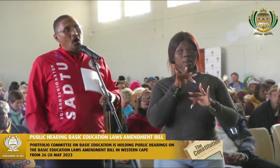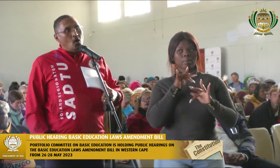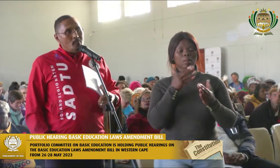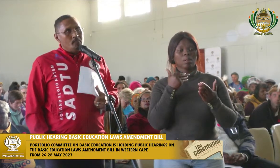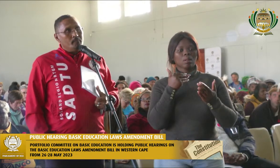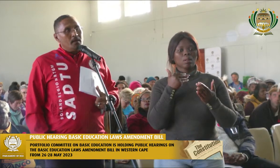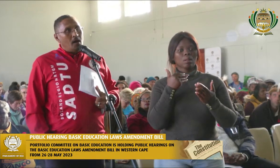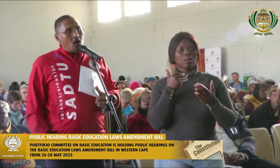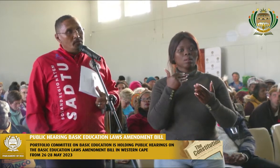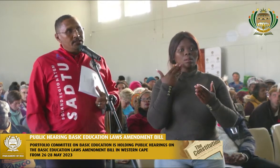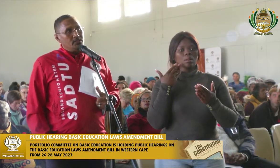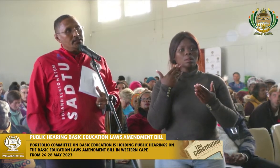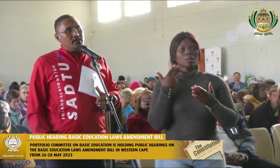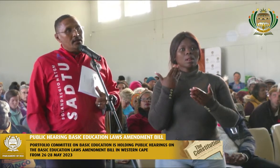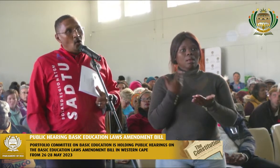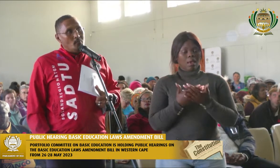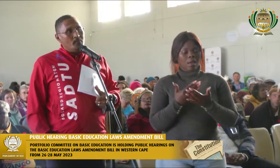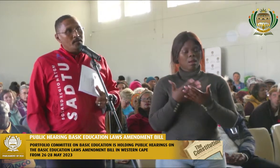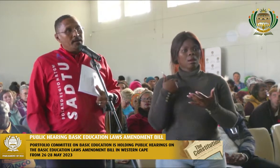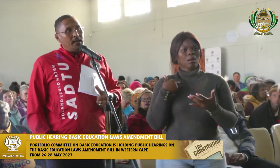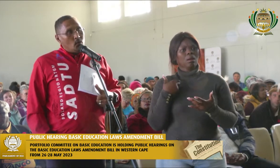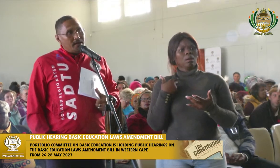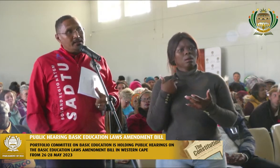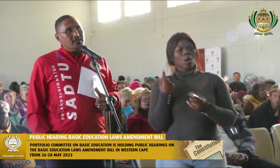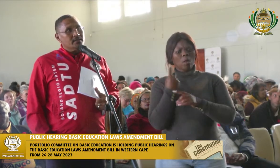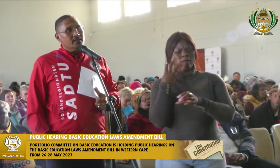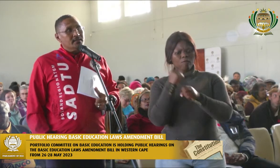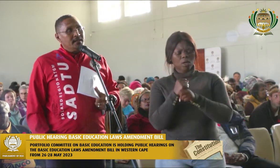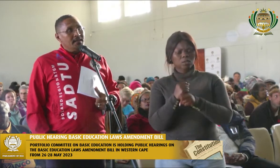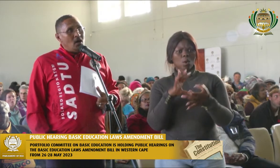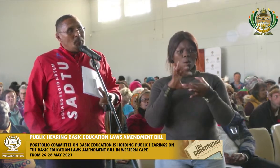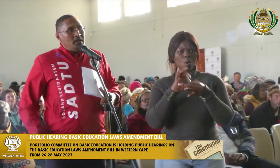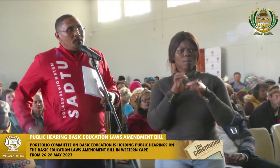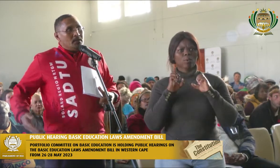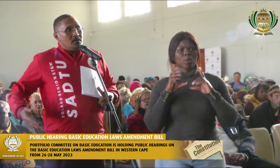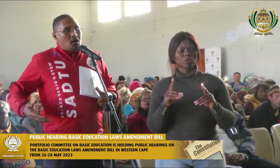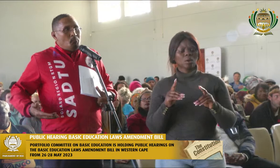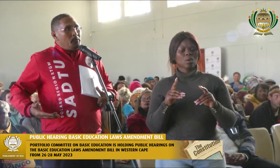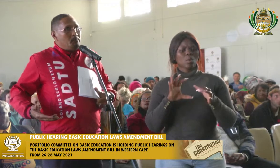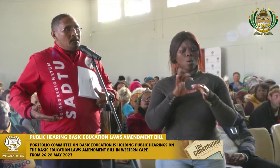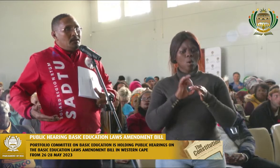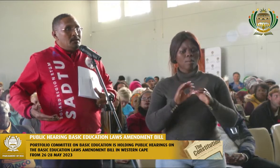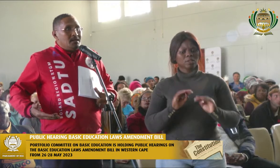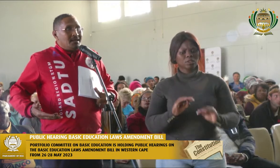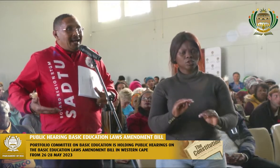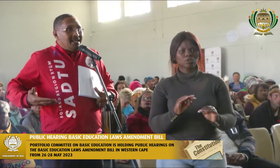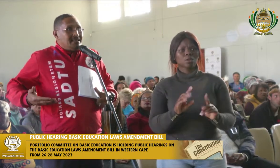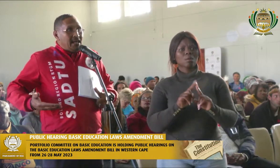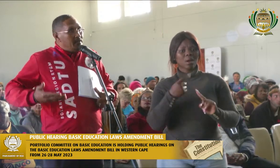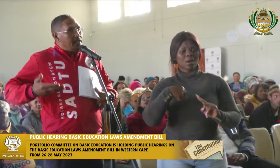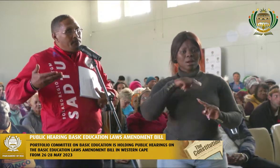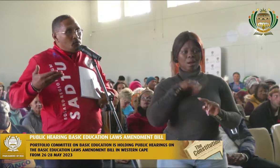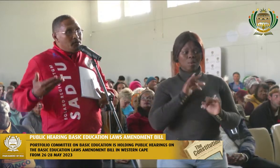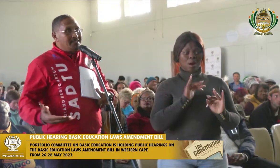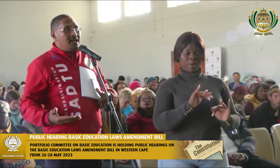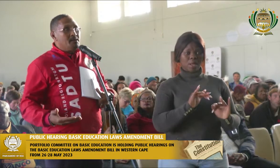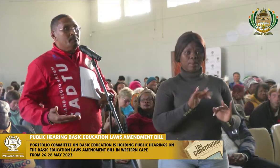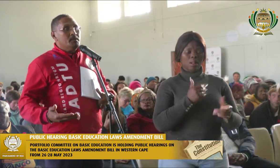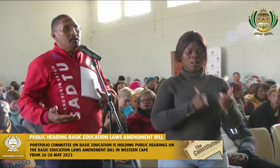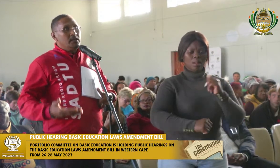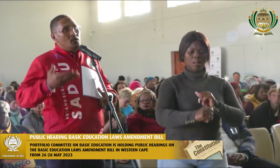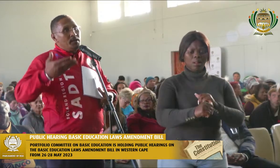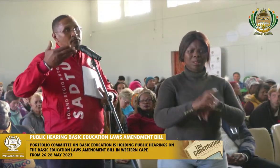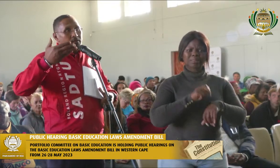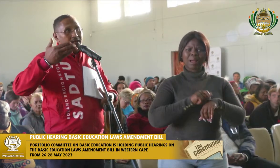afford home teaching, home education. And our people can't, they have not the